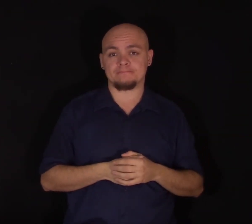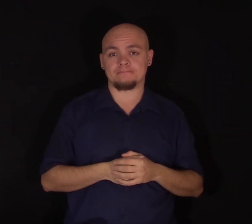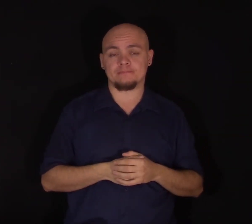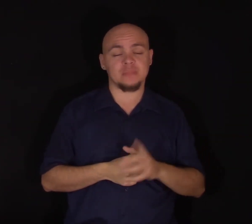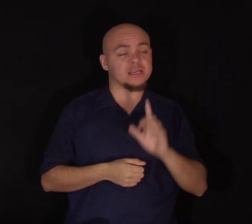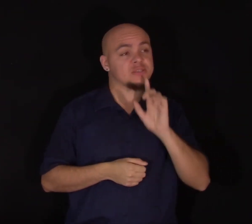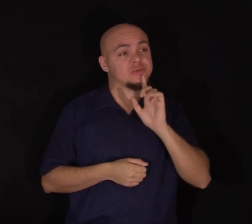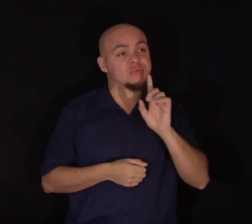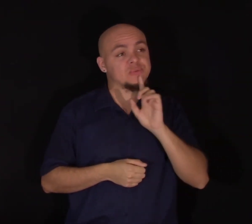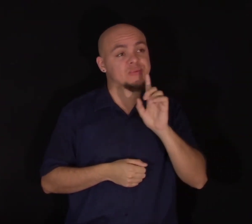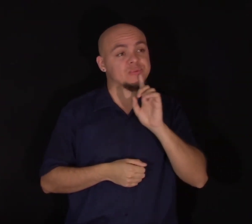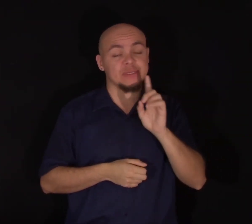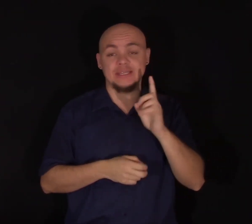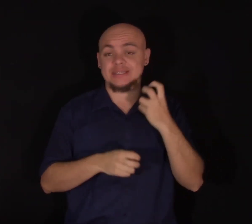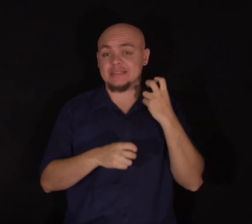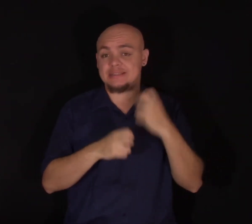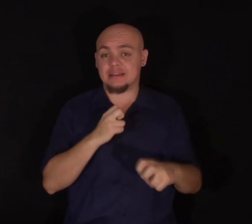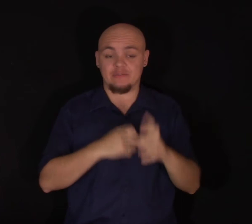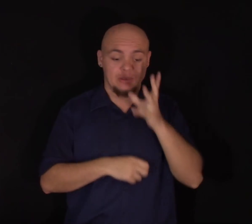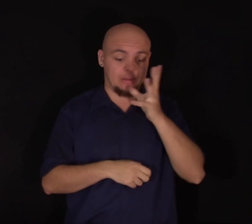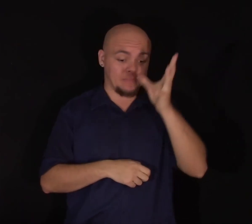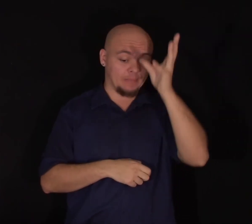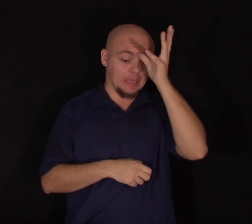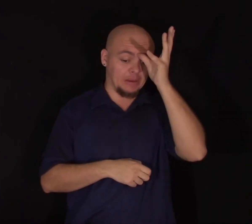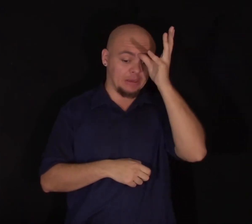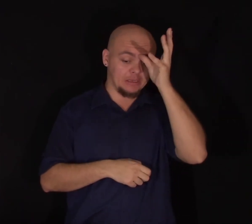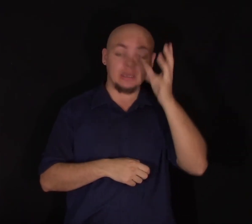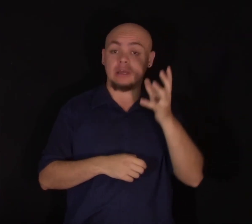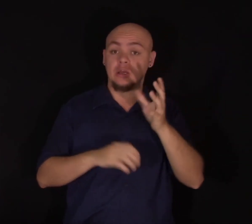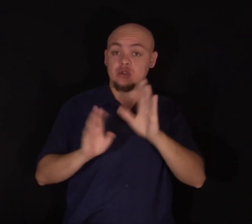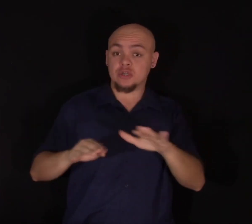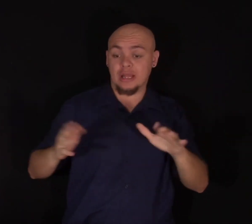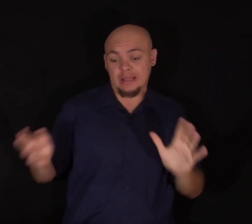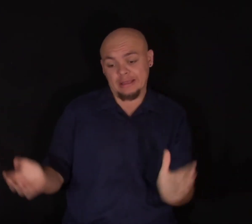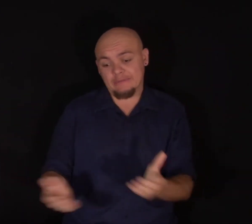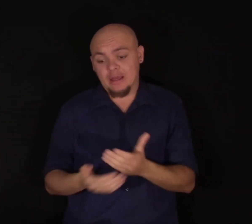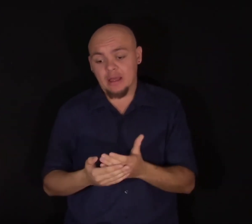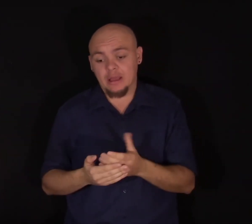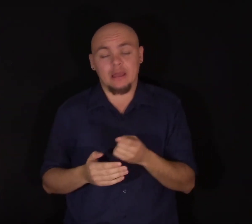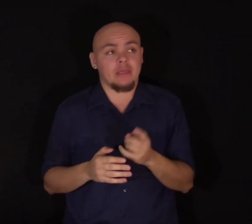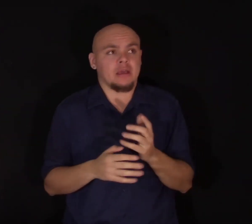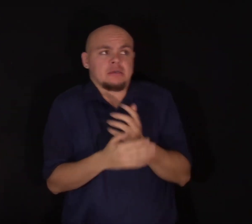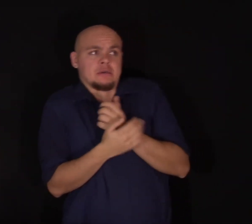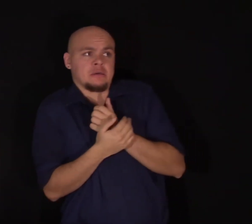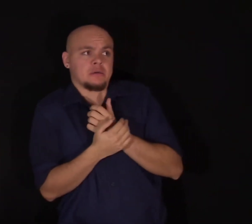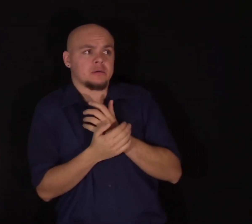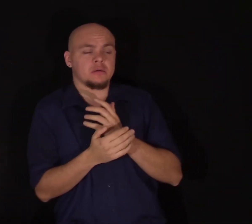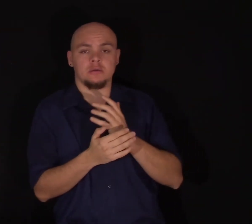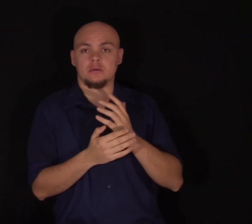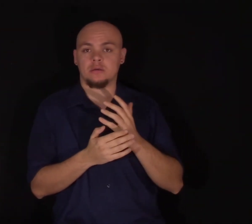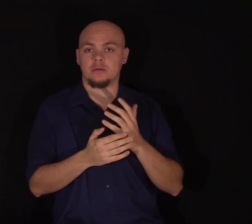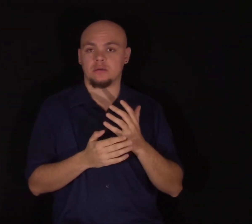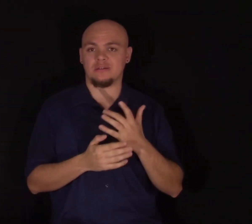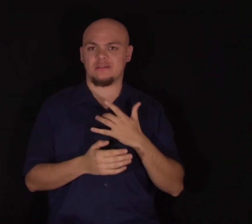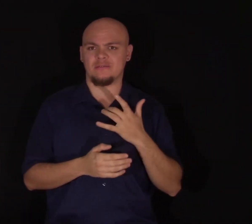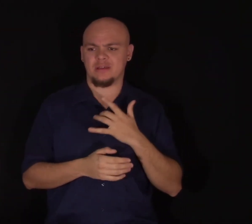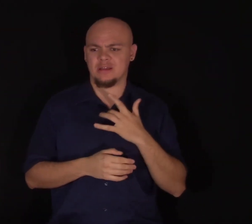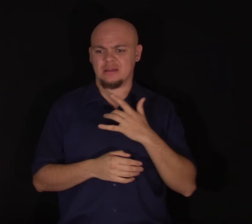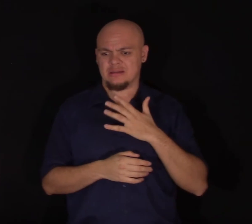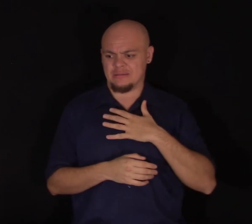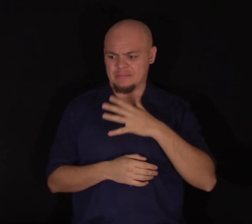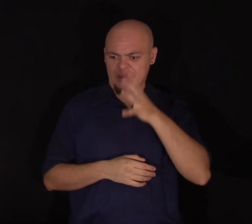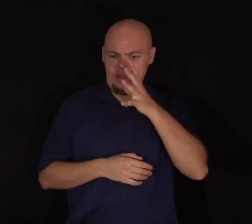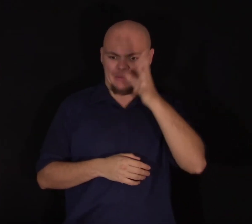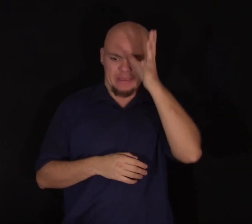It's really hard as a parent when you give your child a hug and they bristle against you. It makes me question my